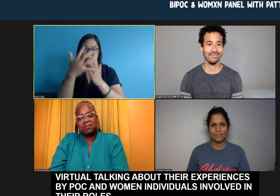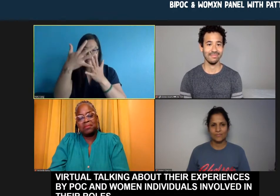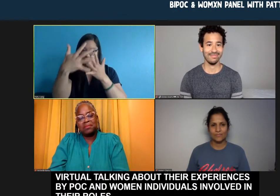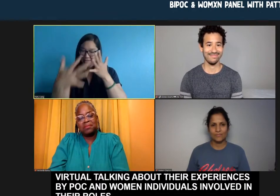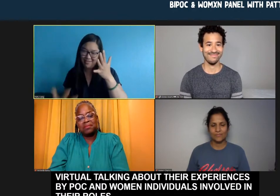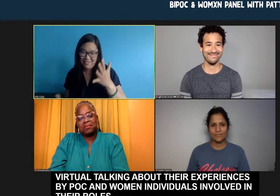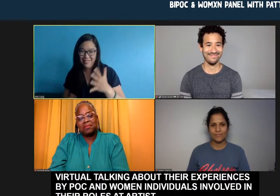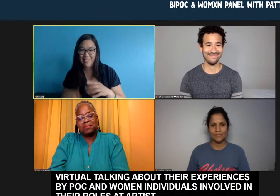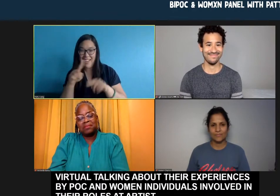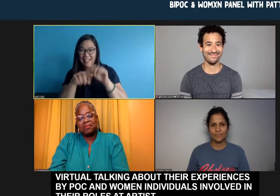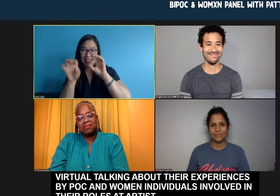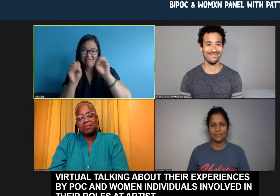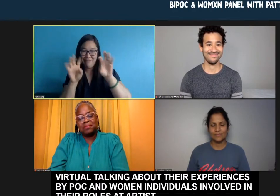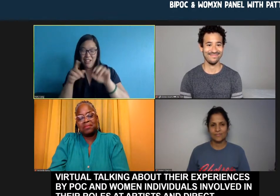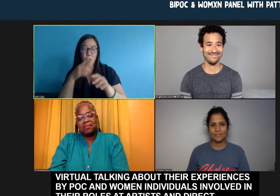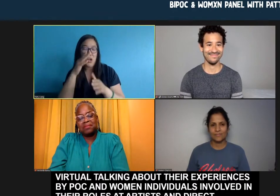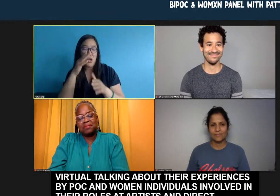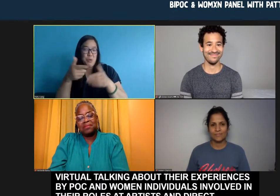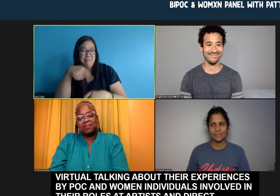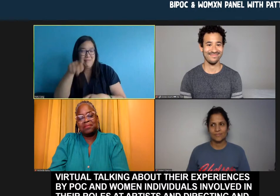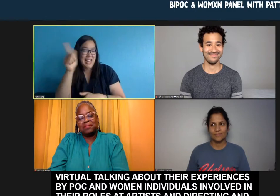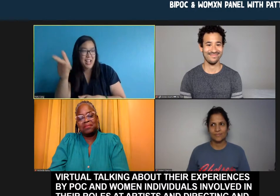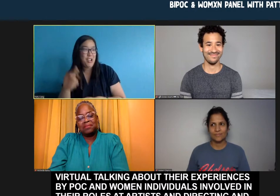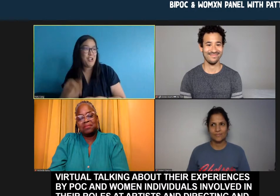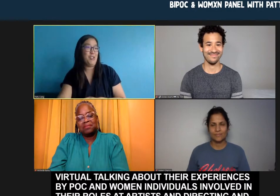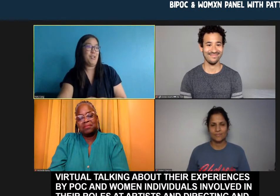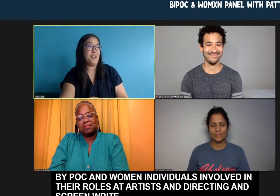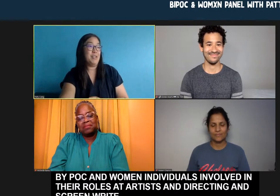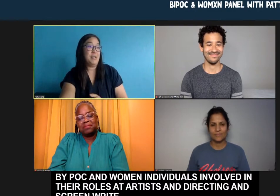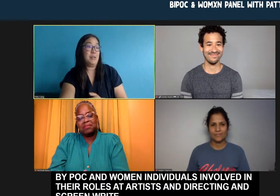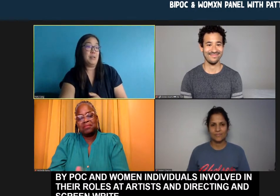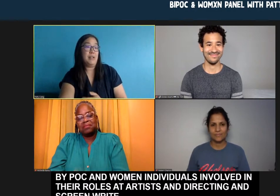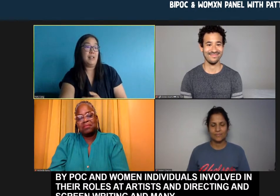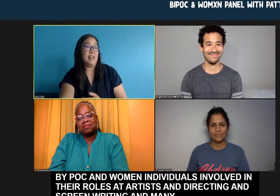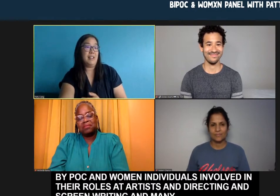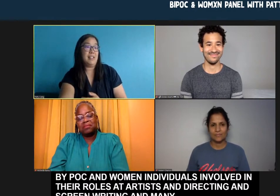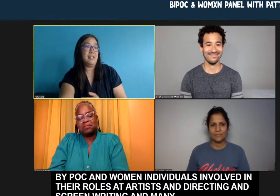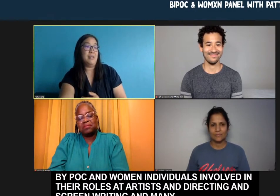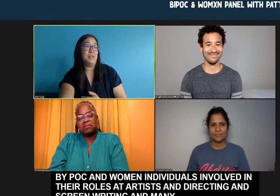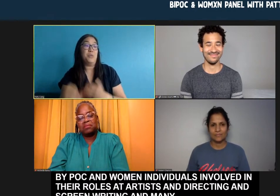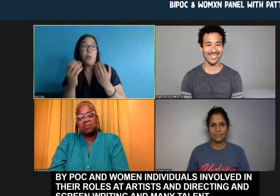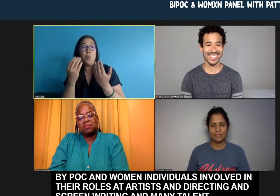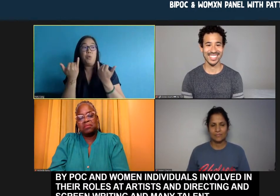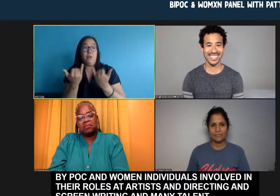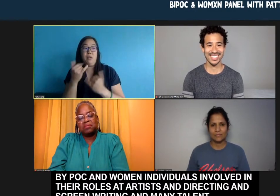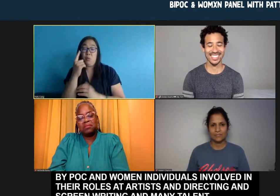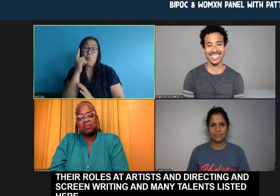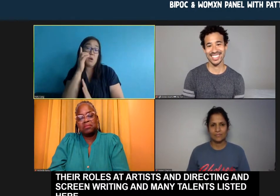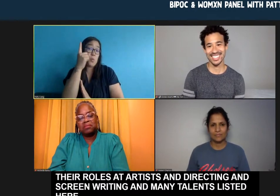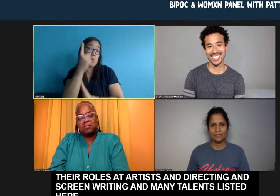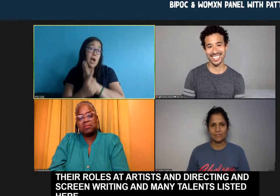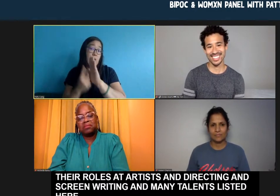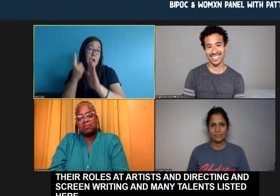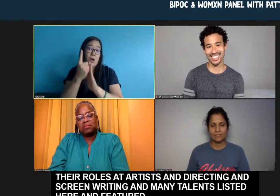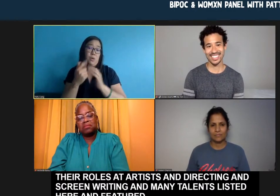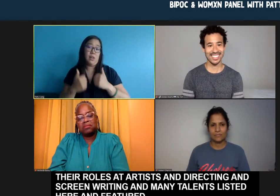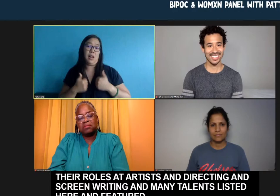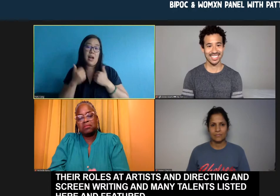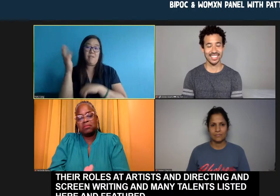screenwriting and many, many talents that we have listed here today that are featured. So they'll get more into that later. So right now we have a